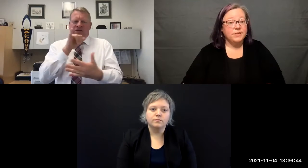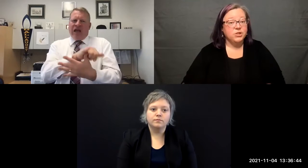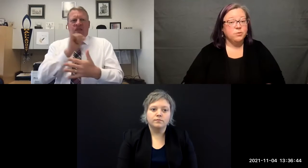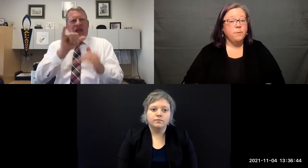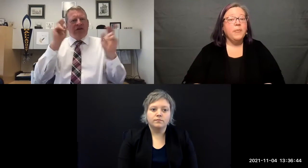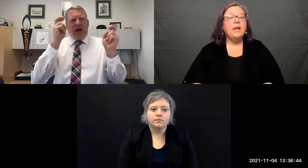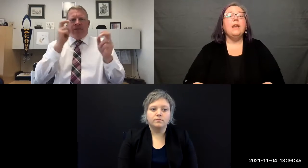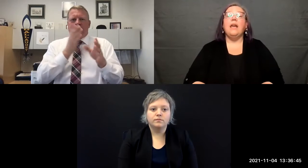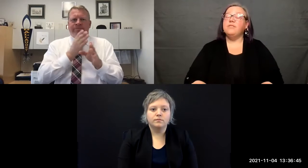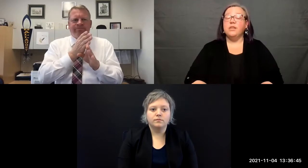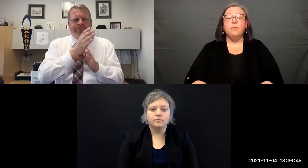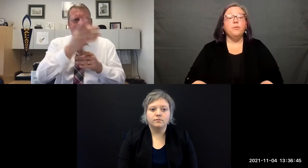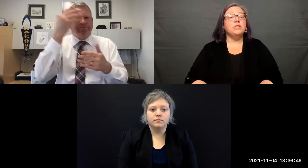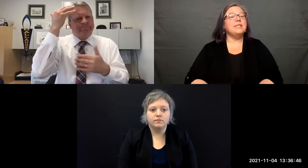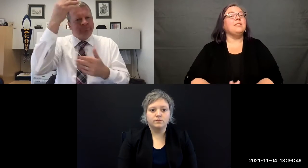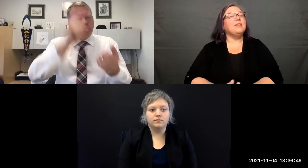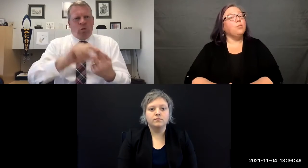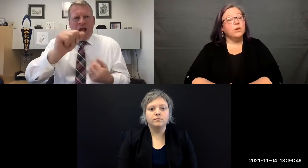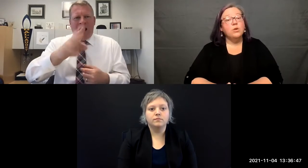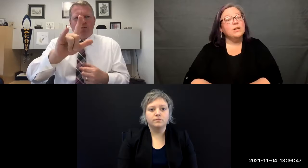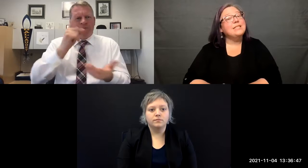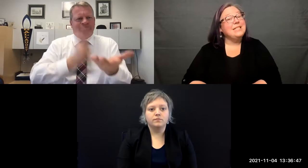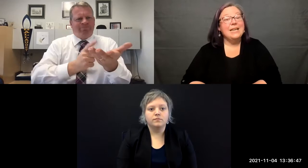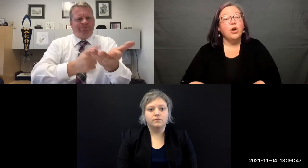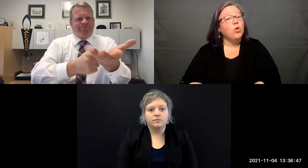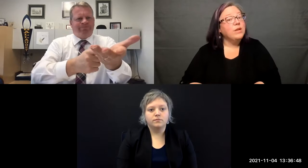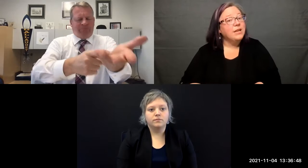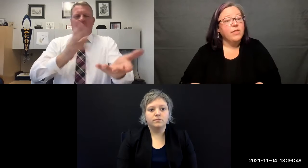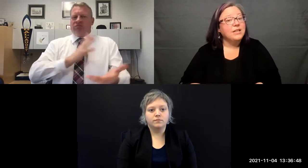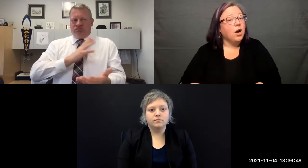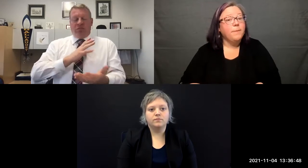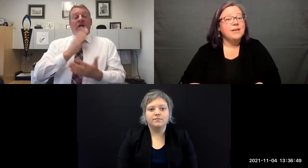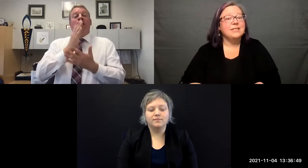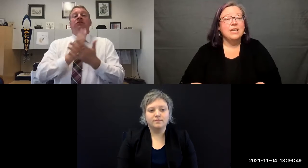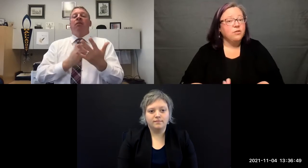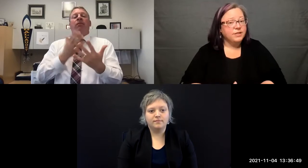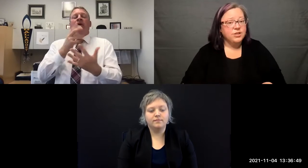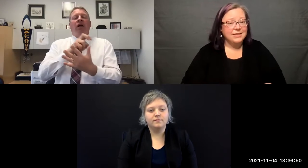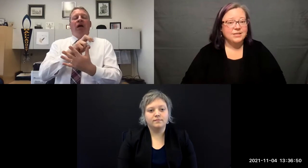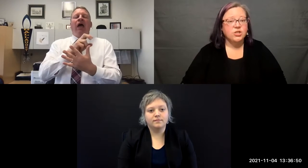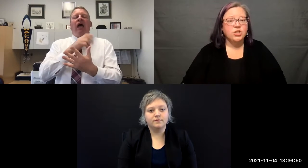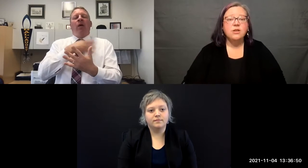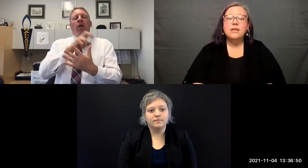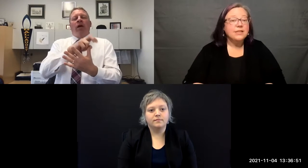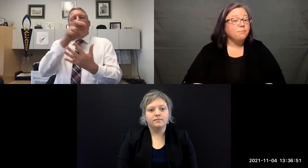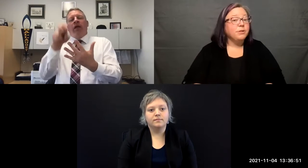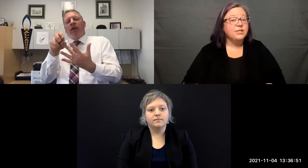into. If some people decide that they really want to stay and hone in on that topic and delve into that discussion, then please do